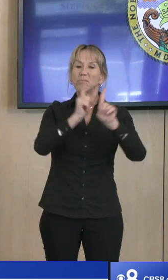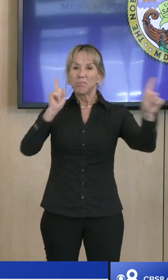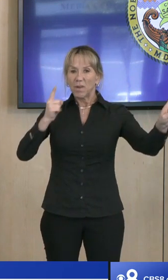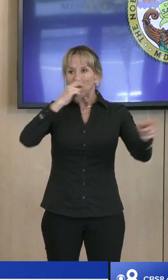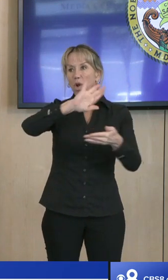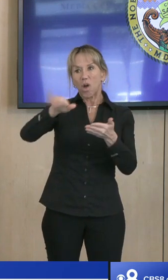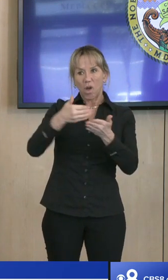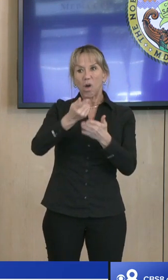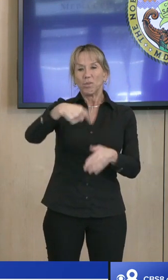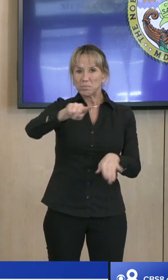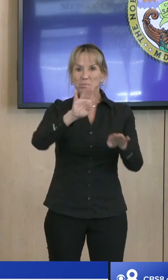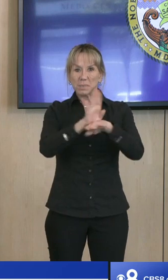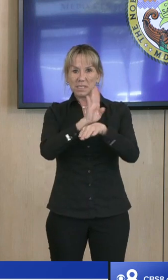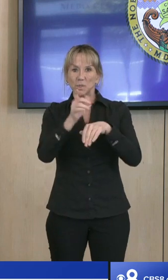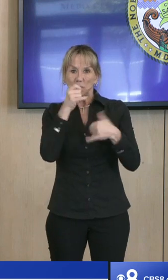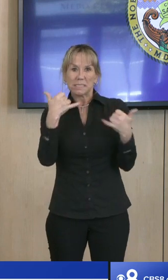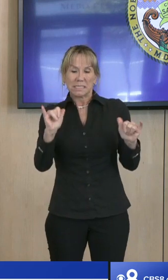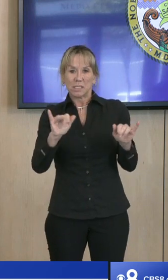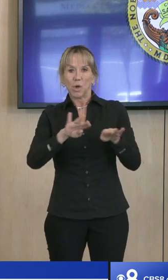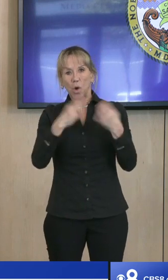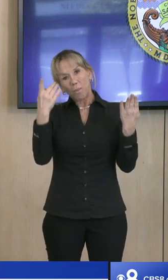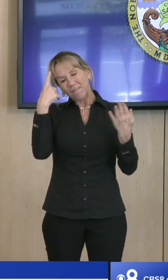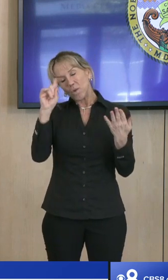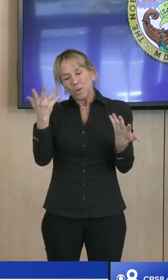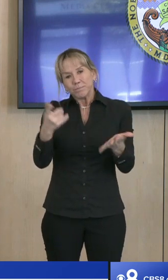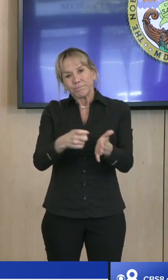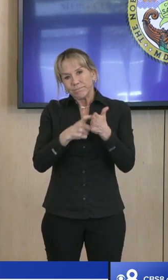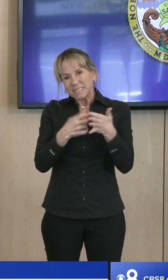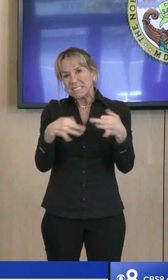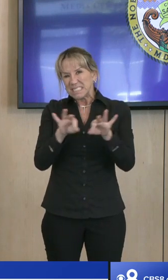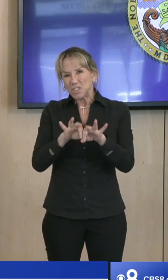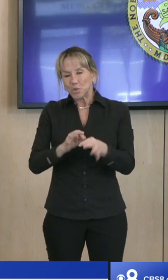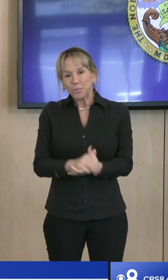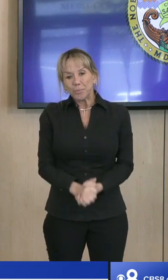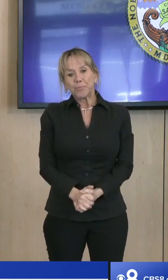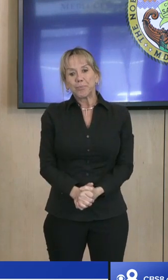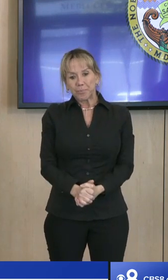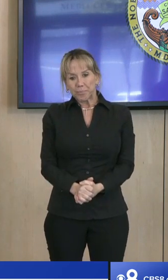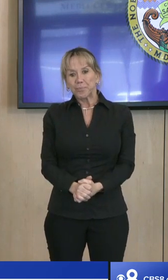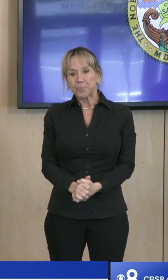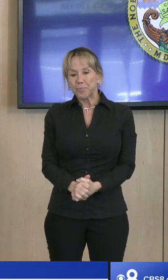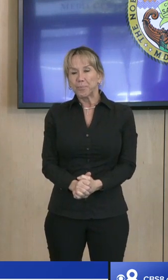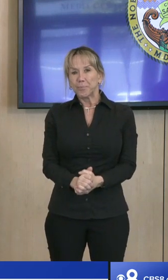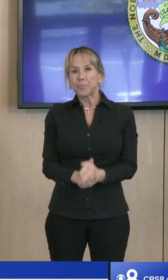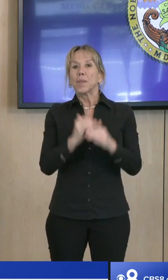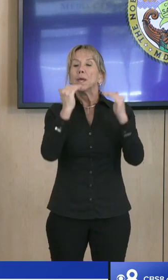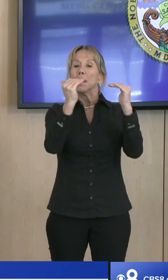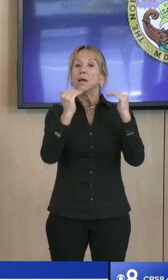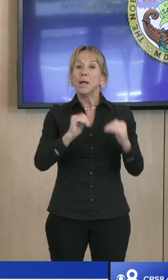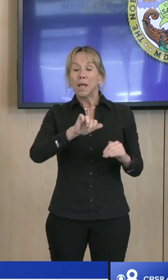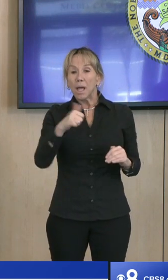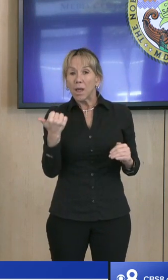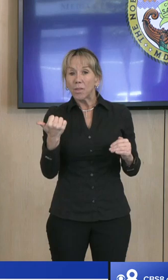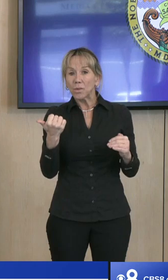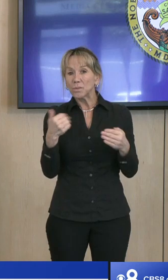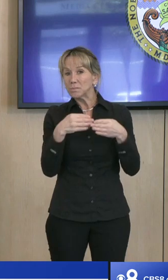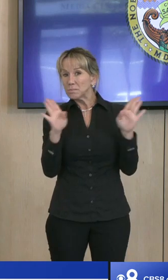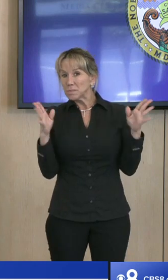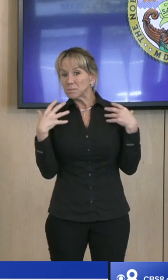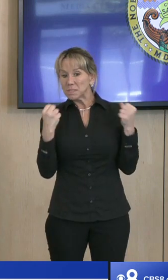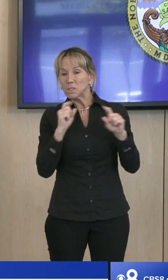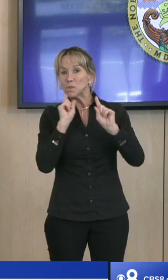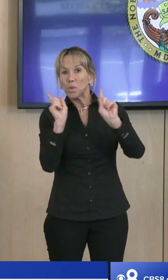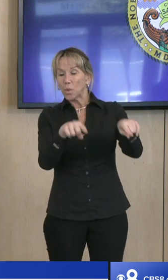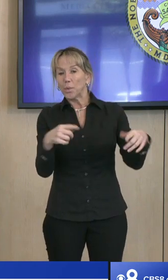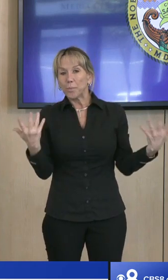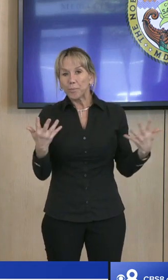essential businesses that remain open throughout the duration of this crisis. Our next area of public health orders that are being issued